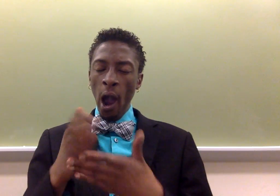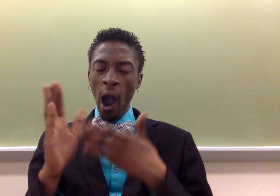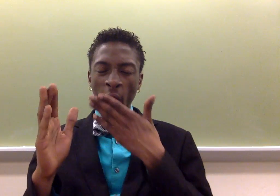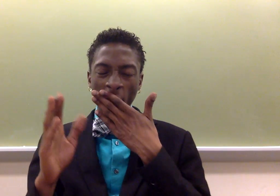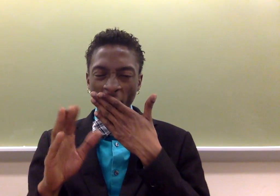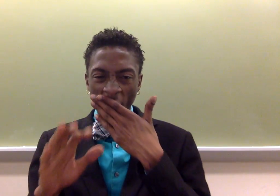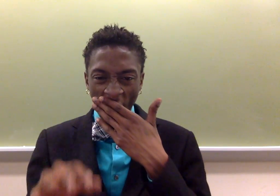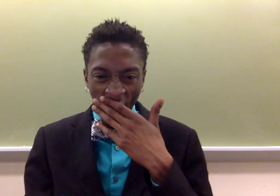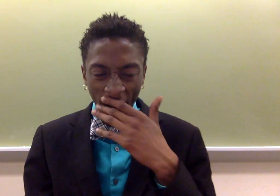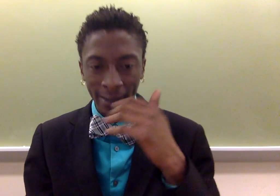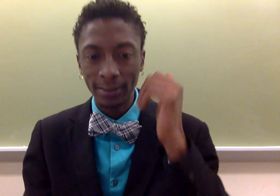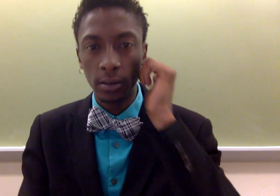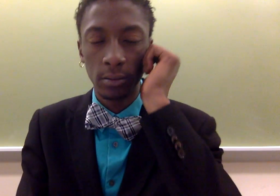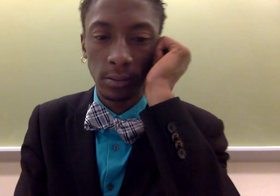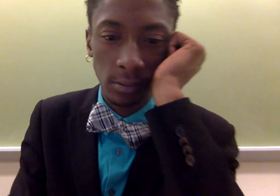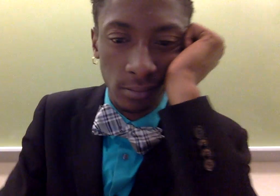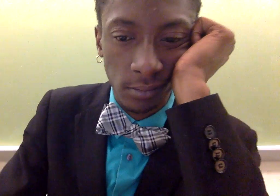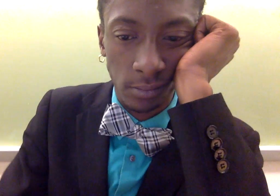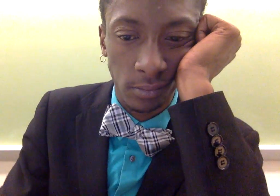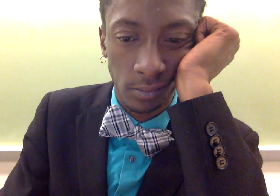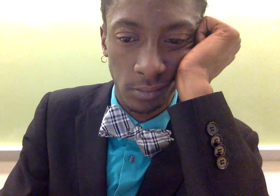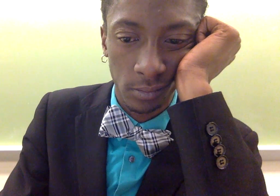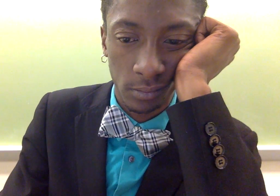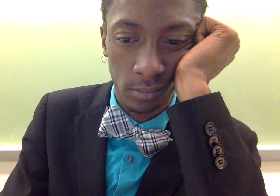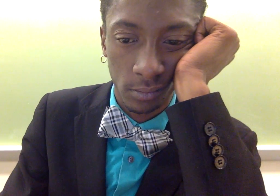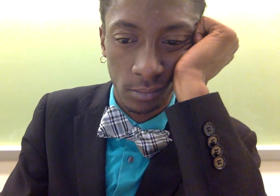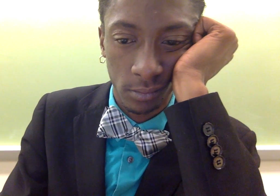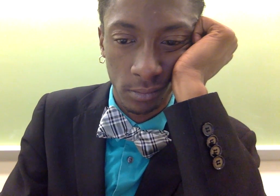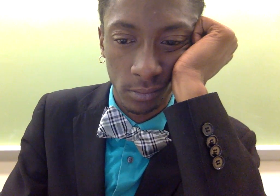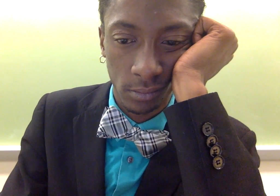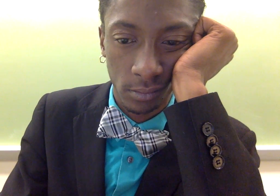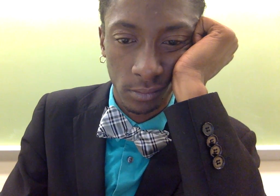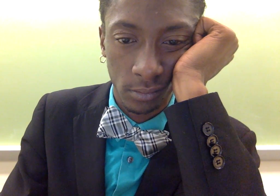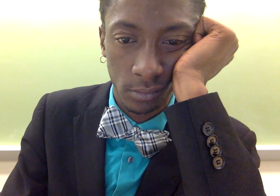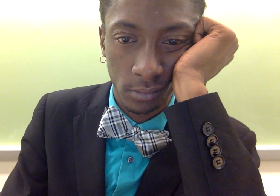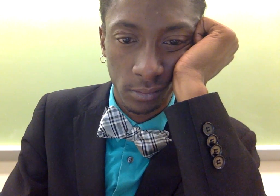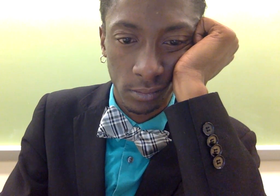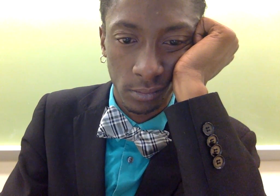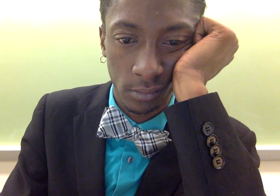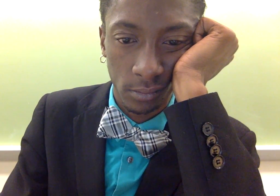Rights Movement have been turned on their head. So, Brown versus Board of Education now